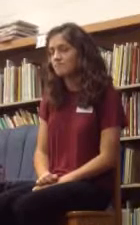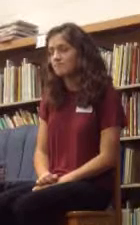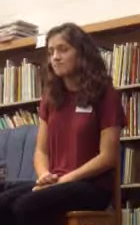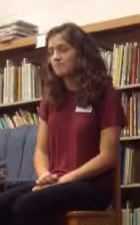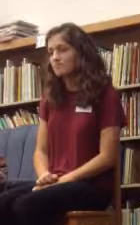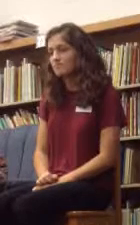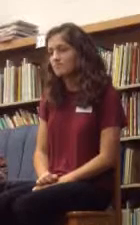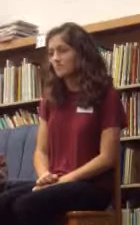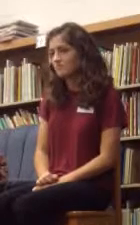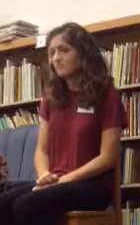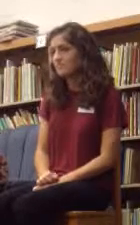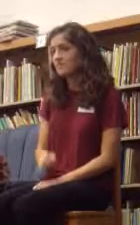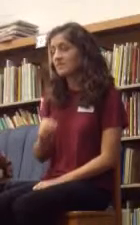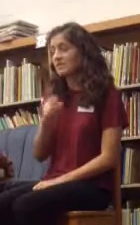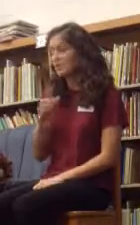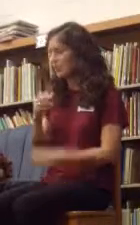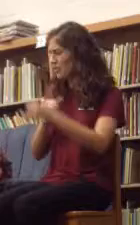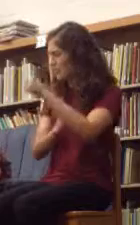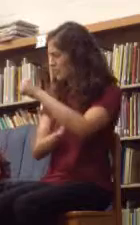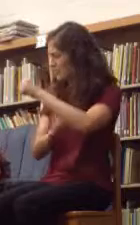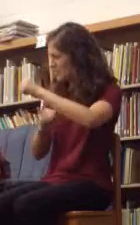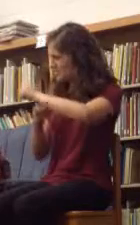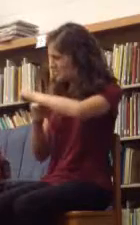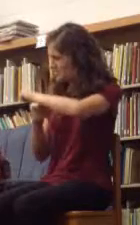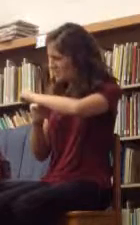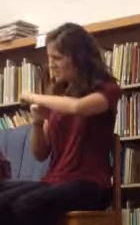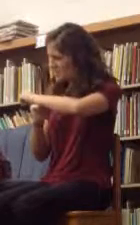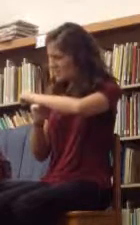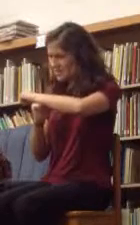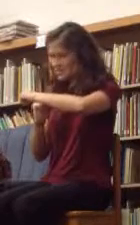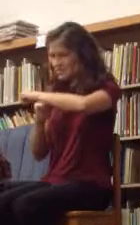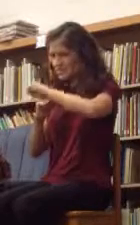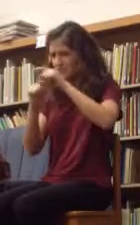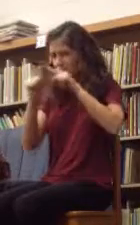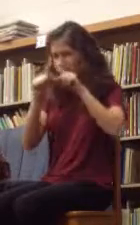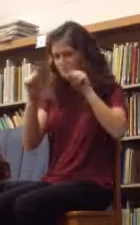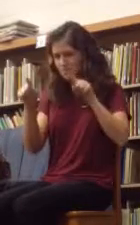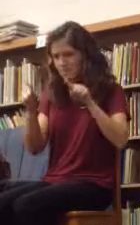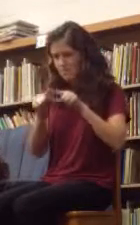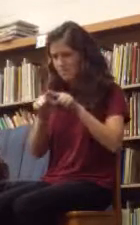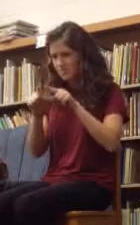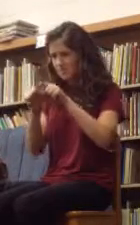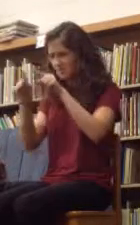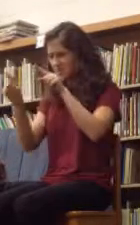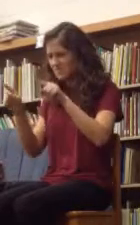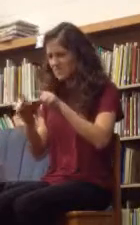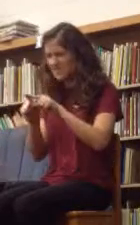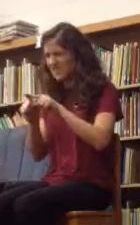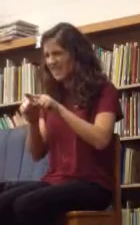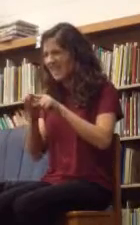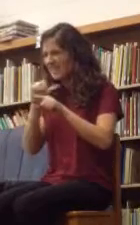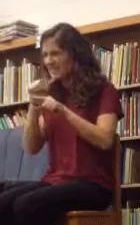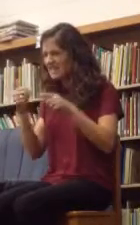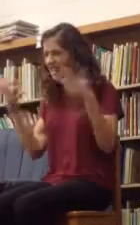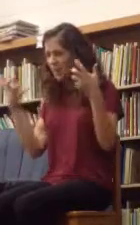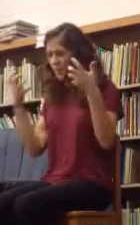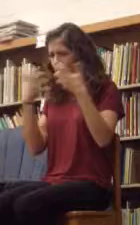The bridge, like the pointy thing, like it's not together, so you need